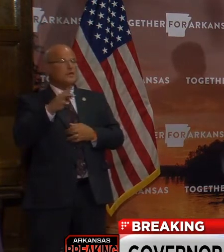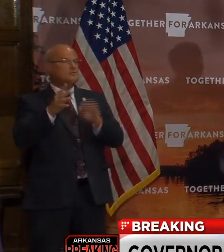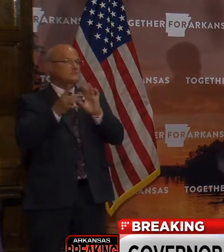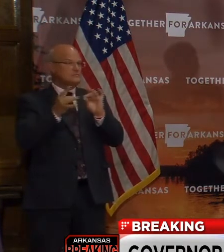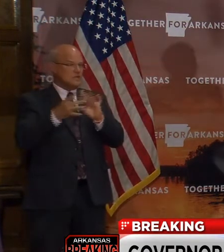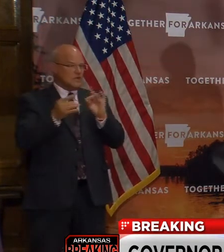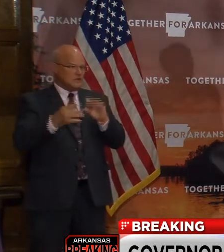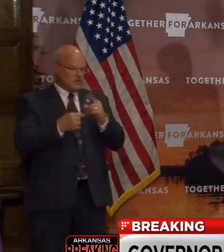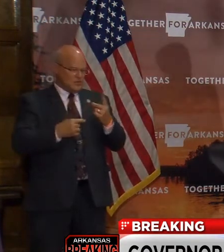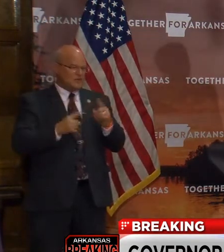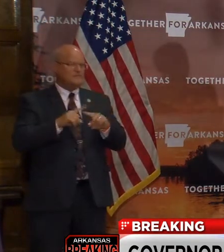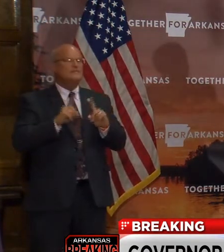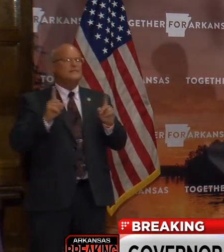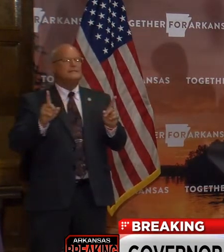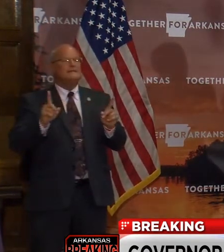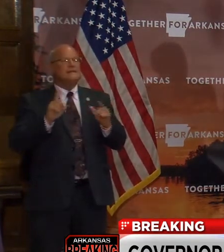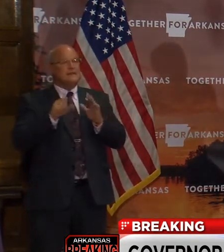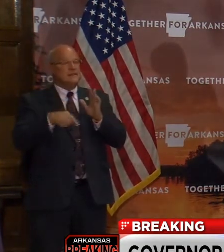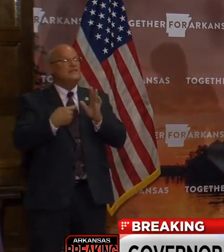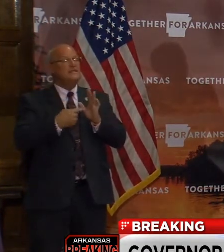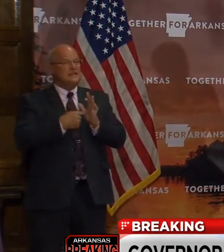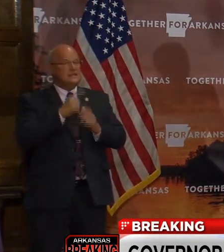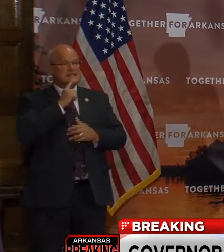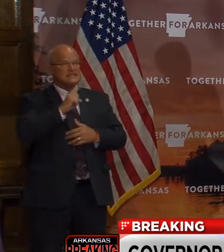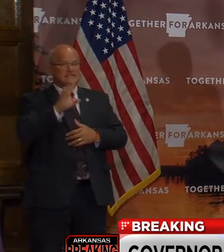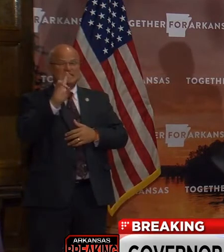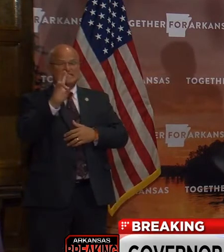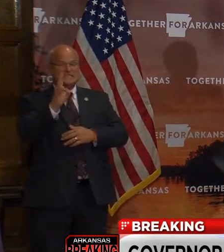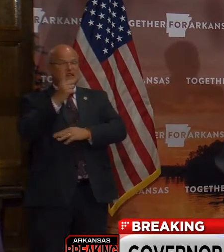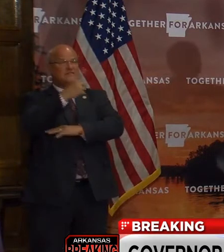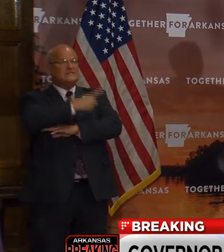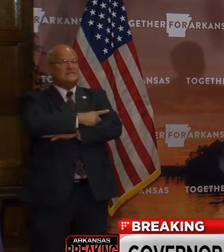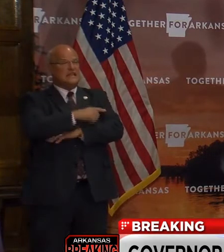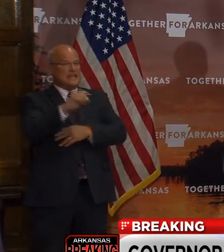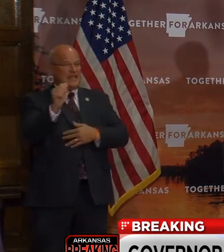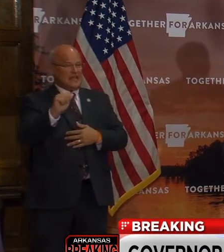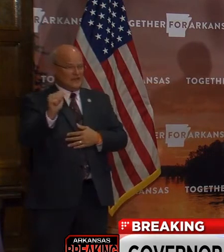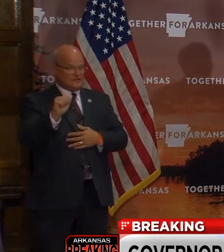about one of them, but this is the 7-day moving